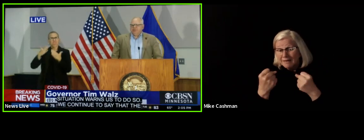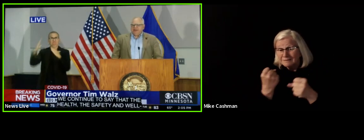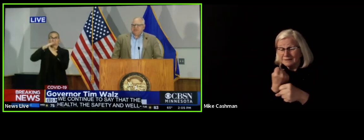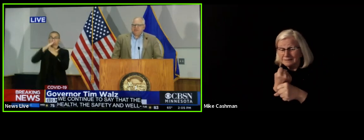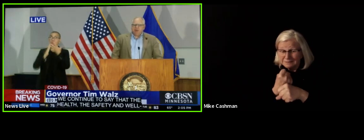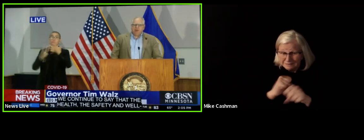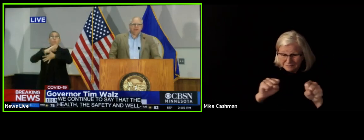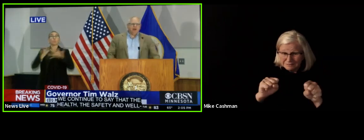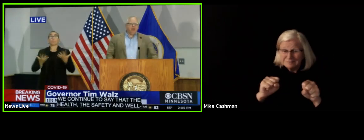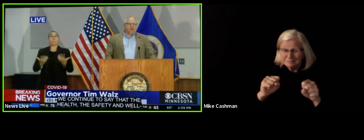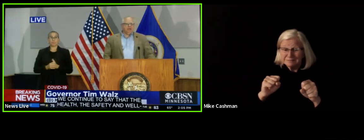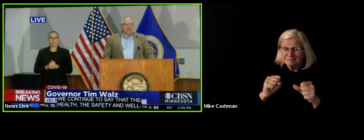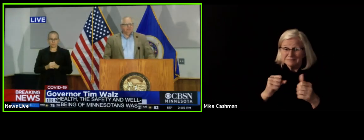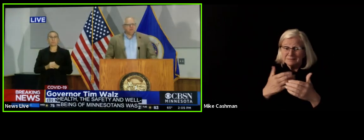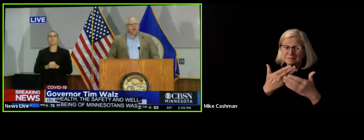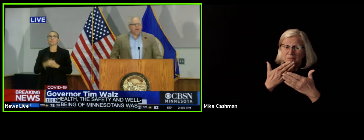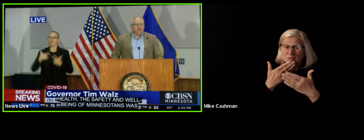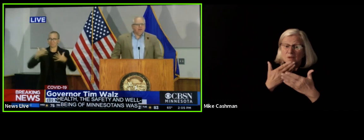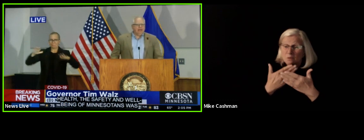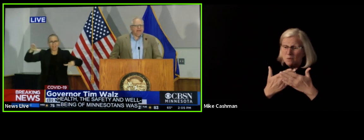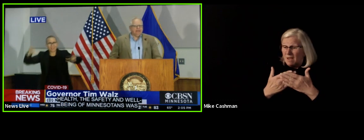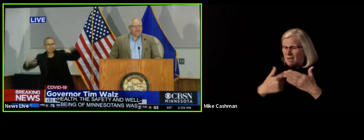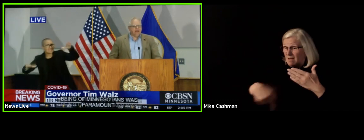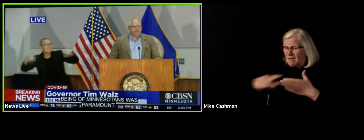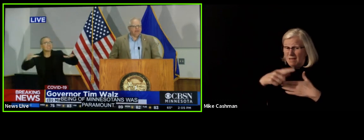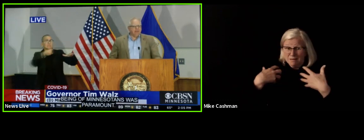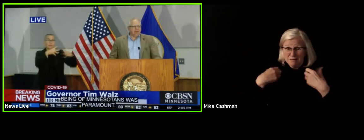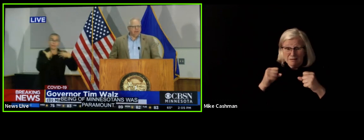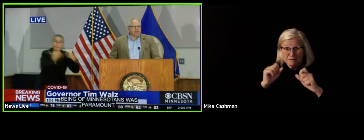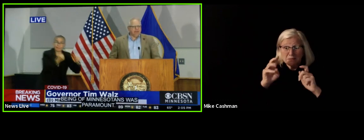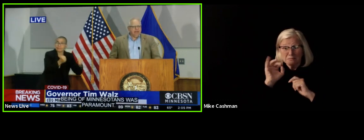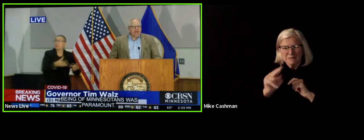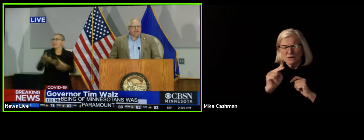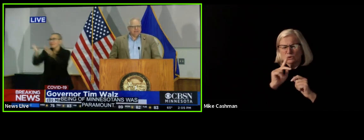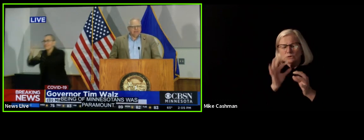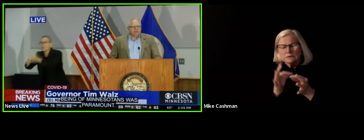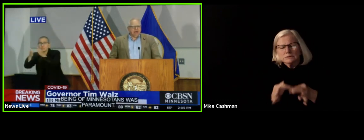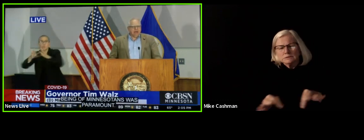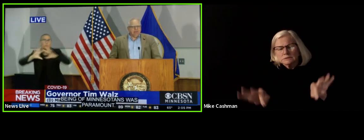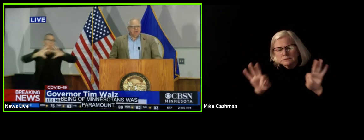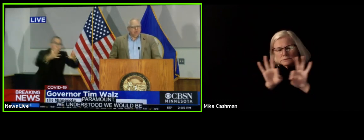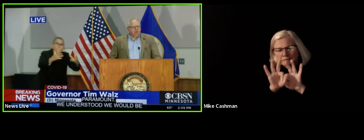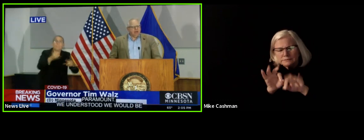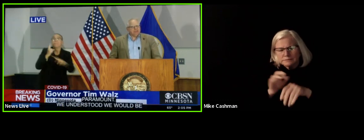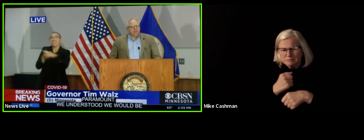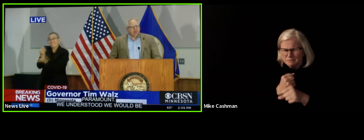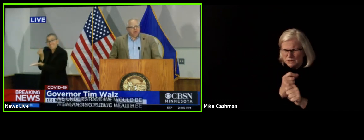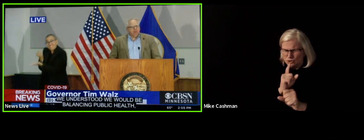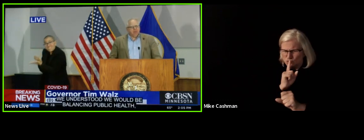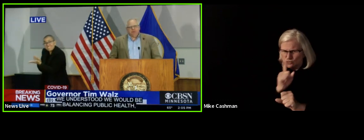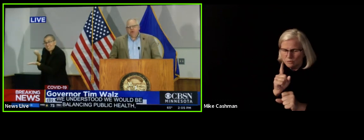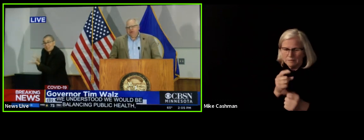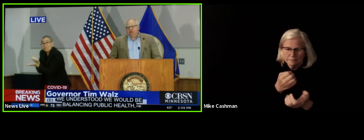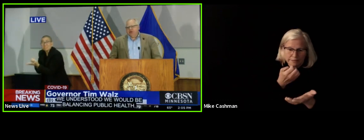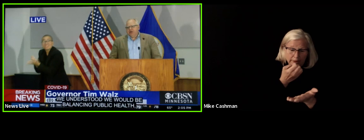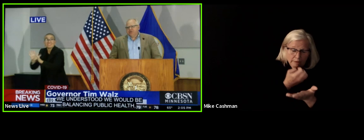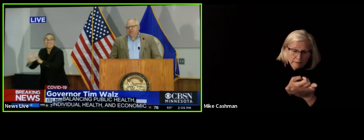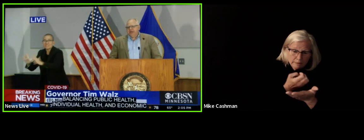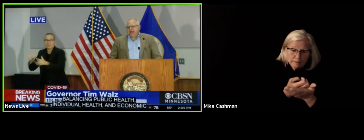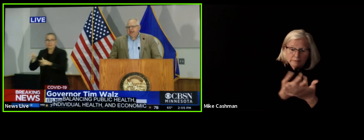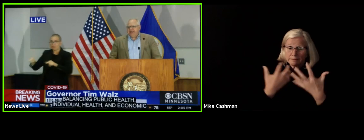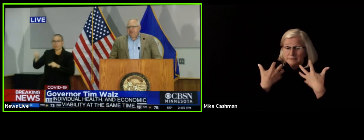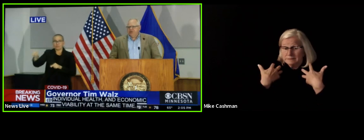be balancing public health, individual health, and economic viability at the same time. We watched it burn through other